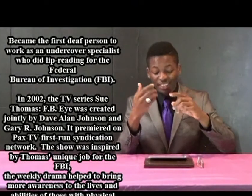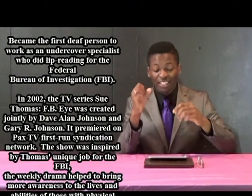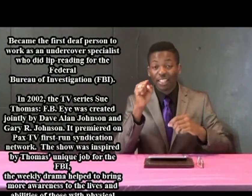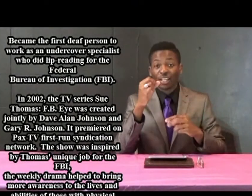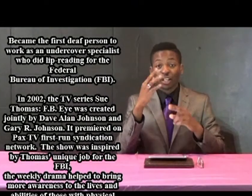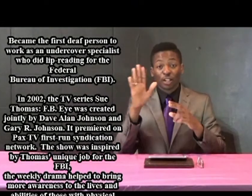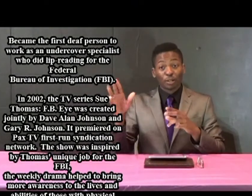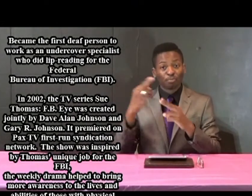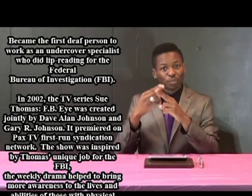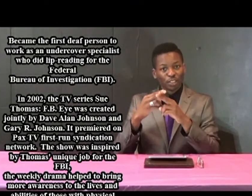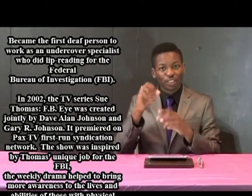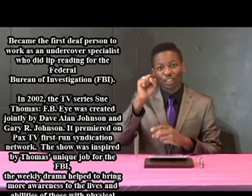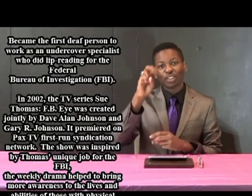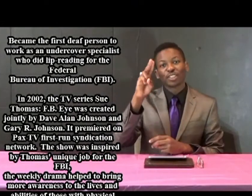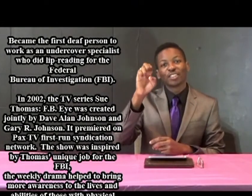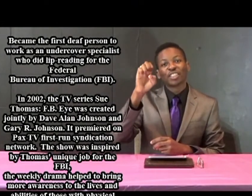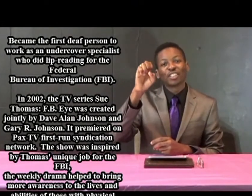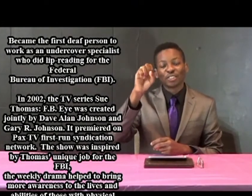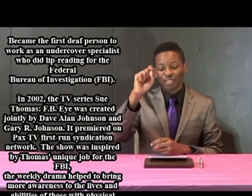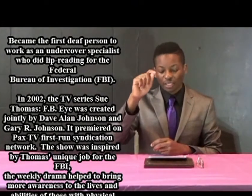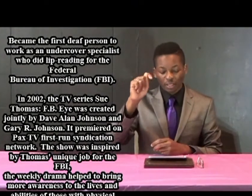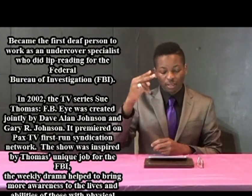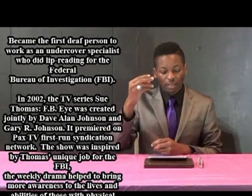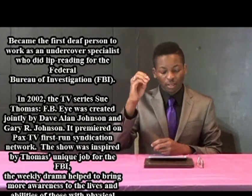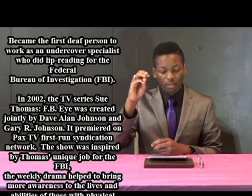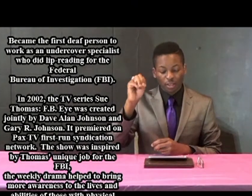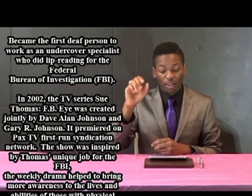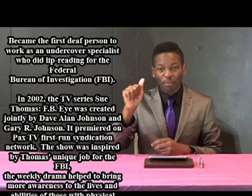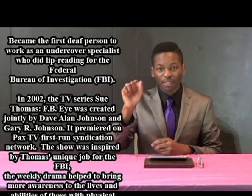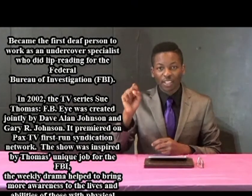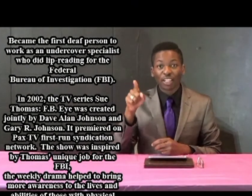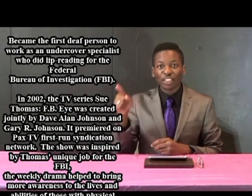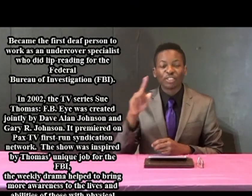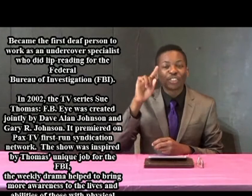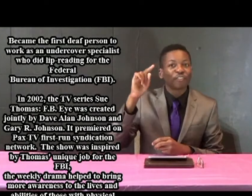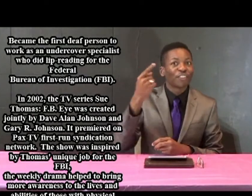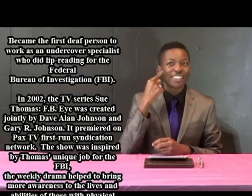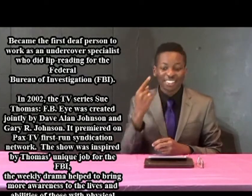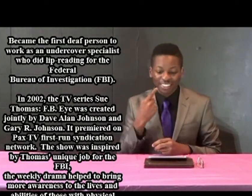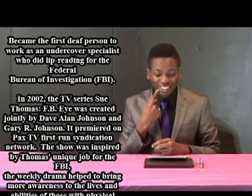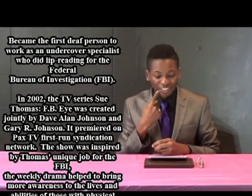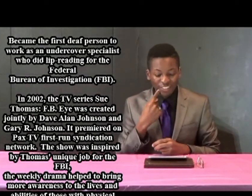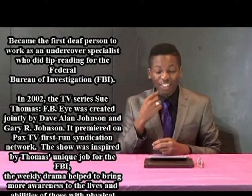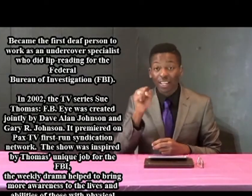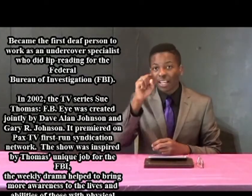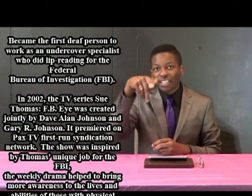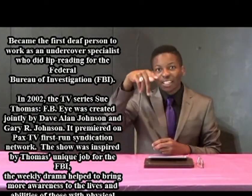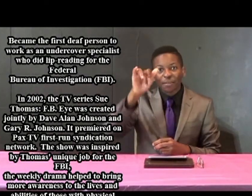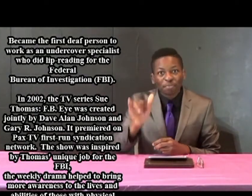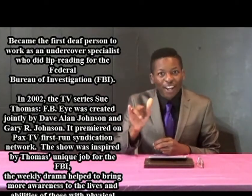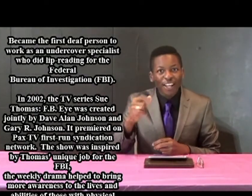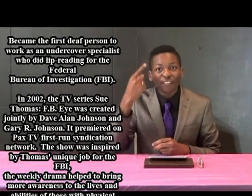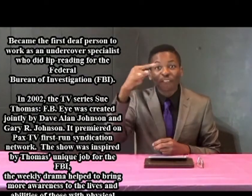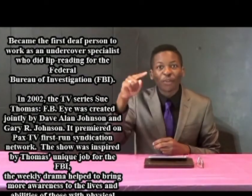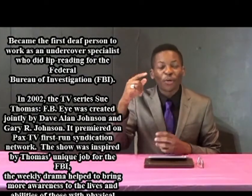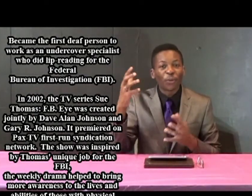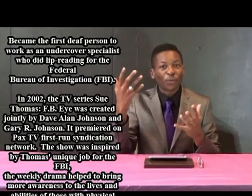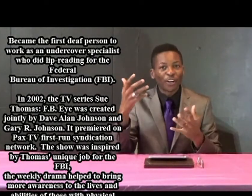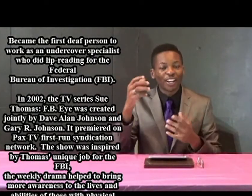The second person that we're going to talk about is Sue Thomas. And she was the